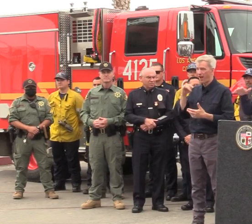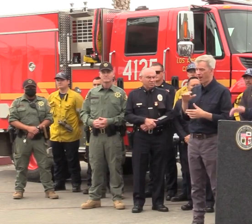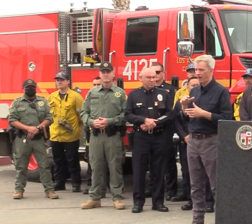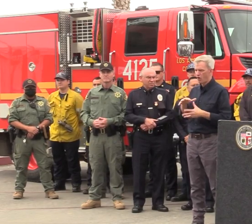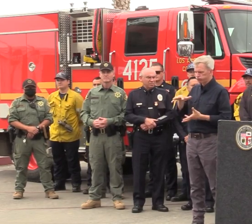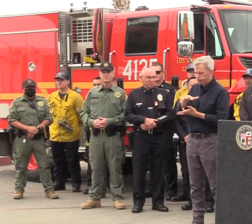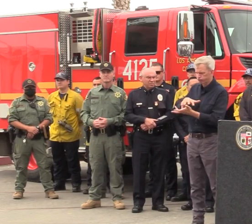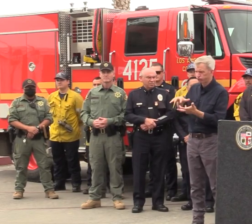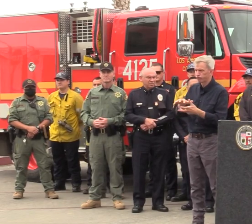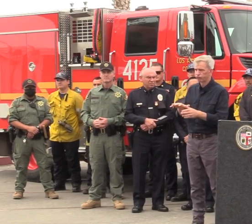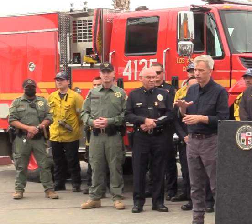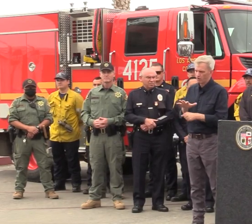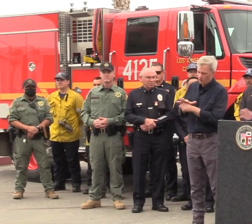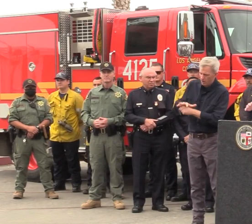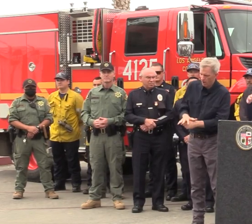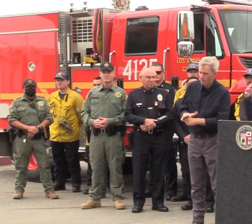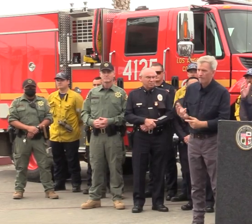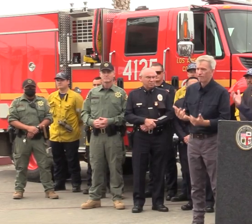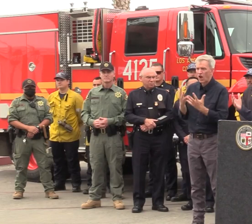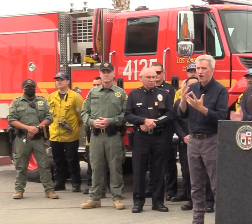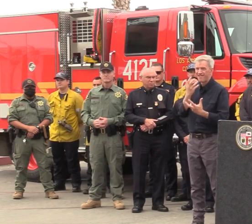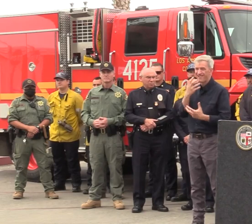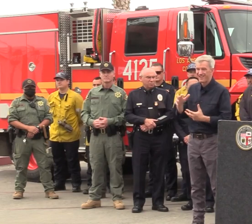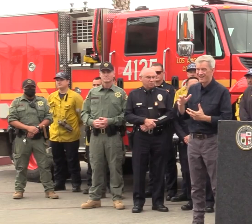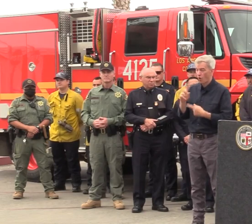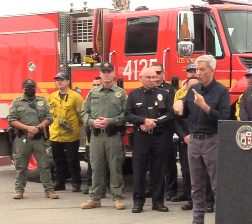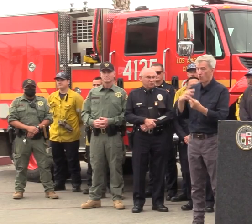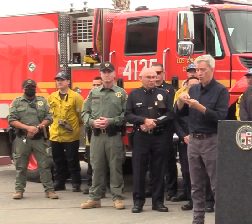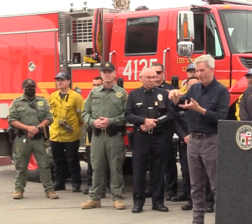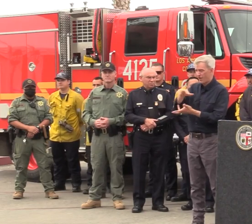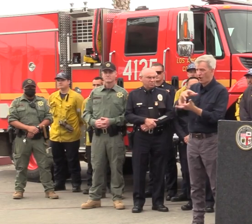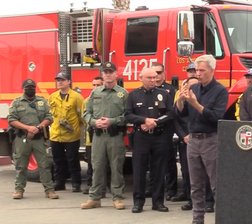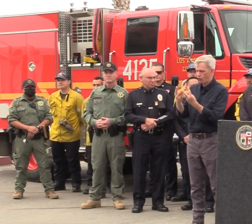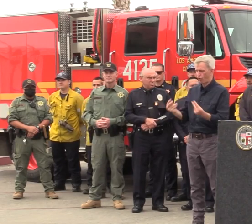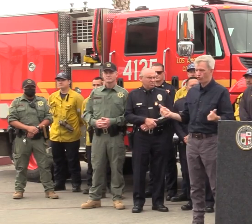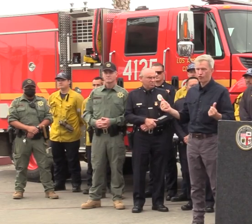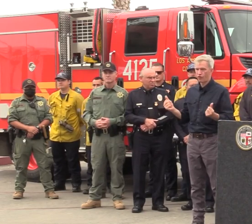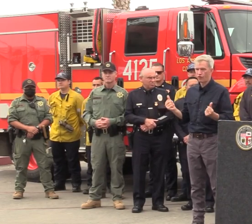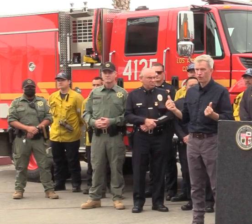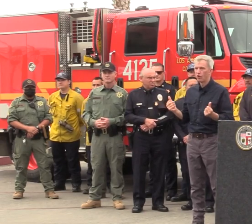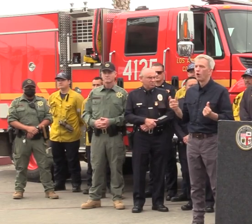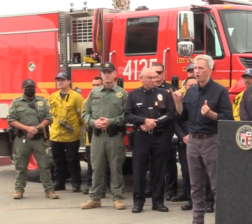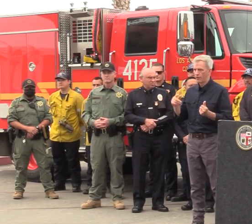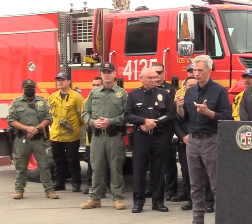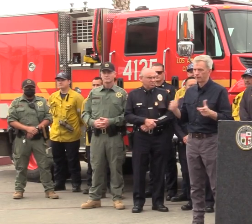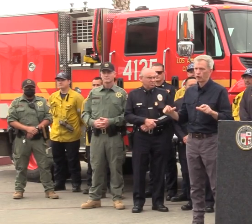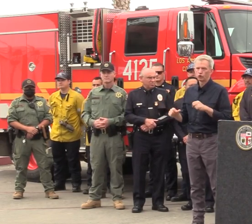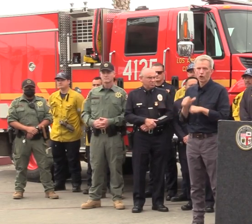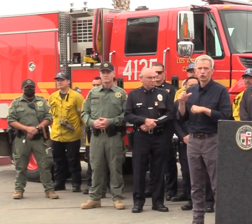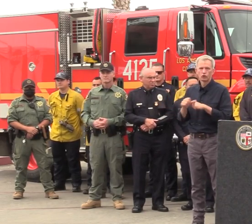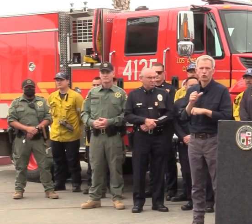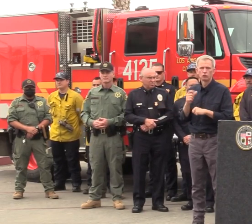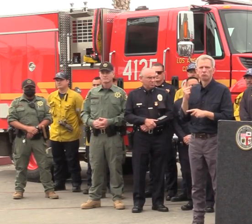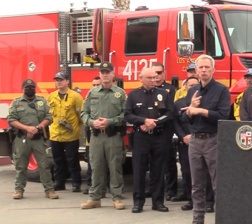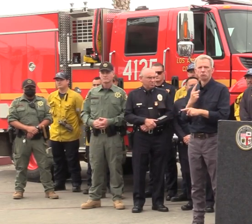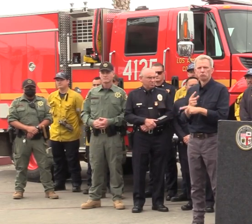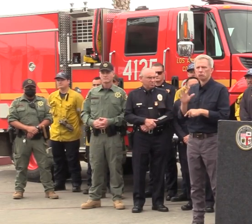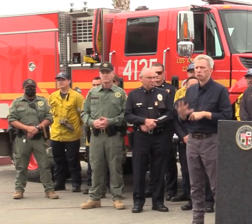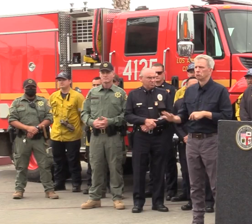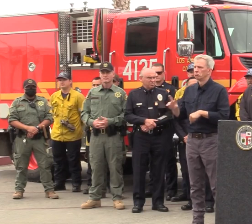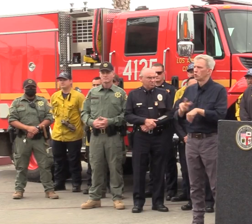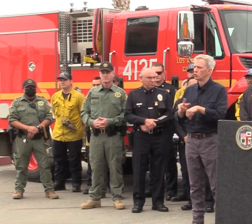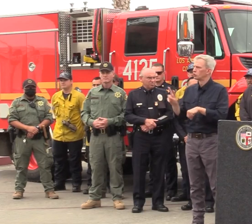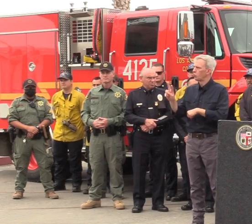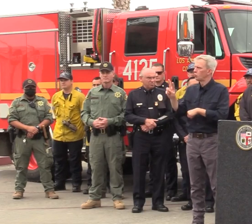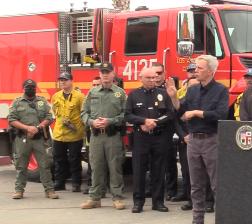and the heat. As soon as it lifts, it is something that is a big danger. Usually traditionally around 2 p.m.